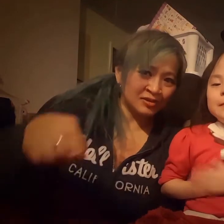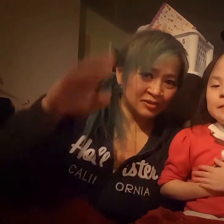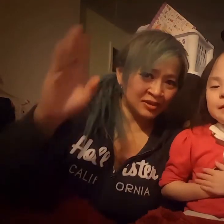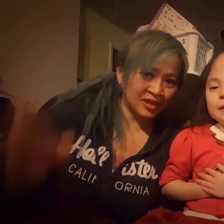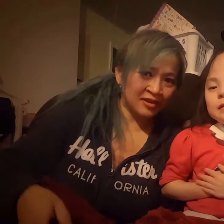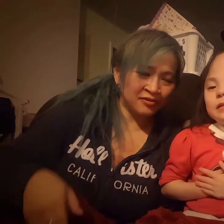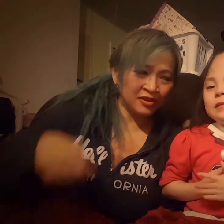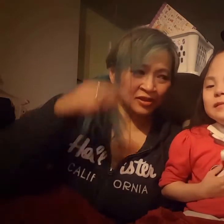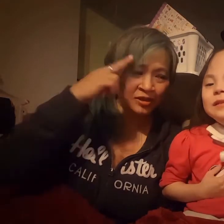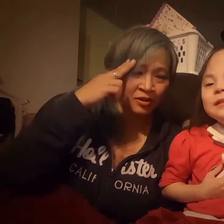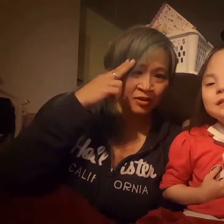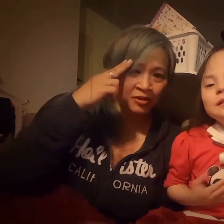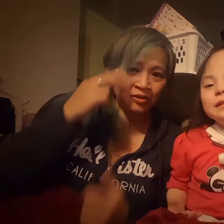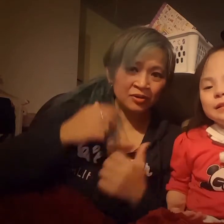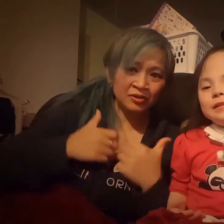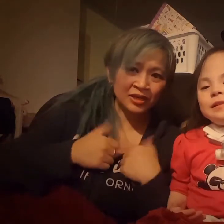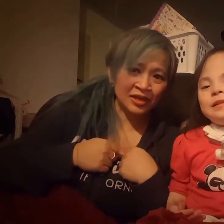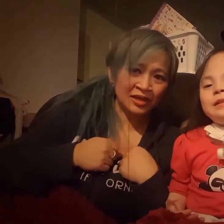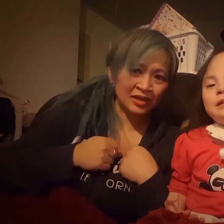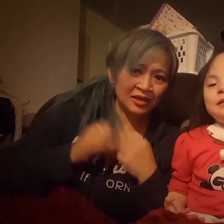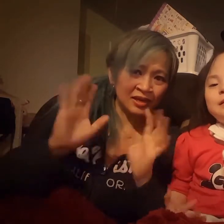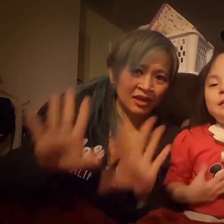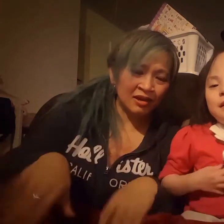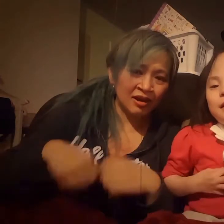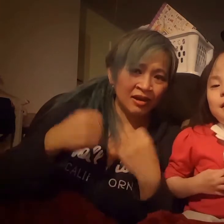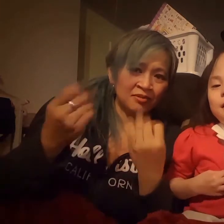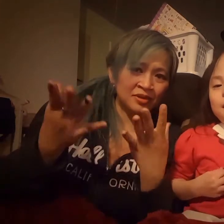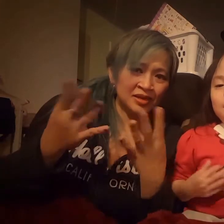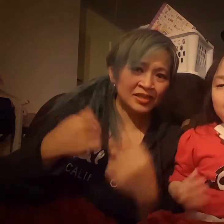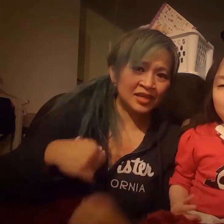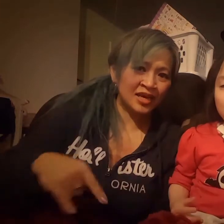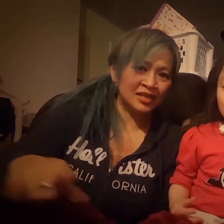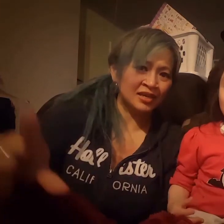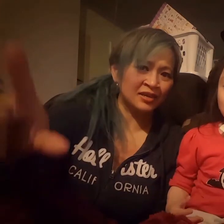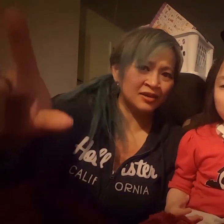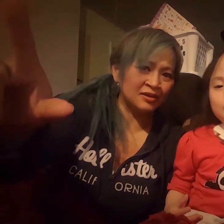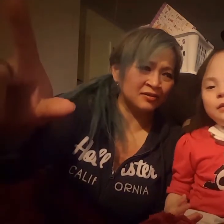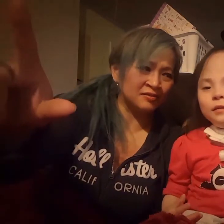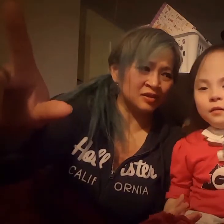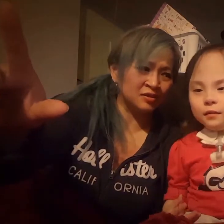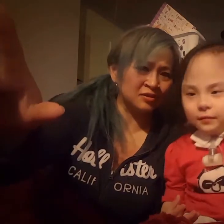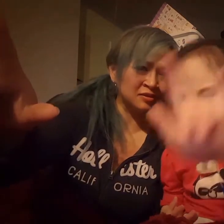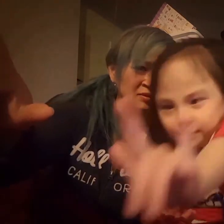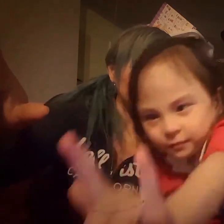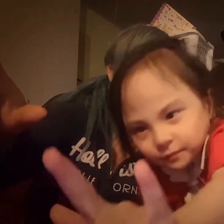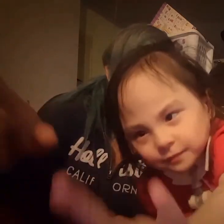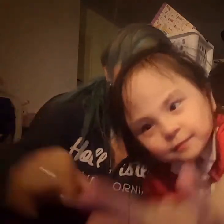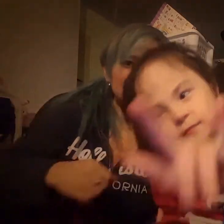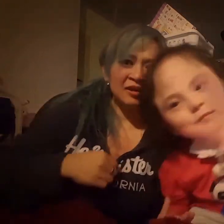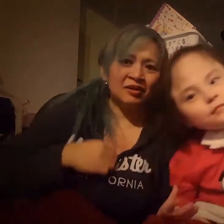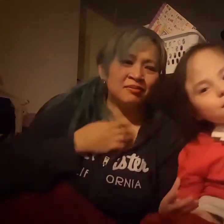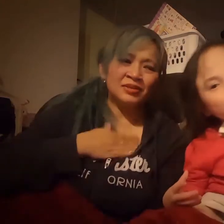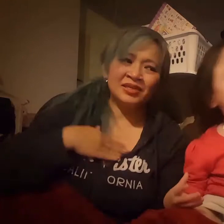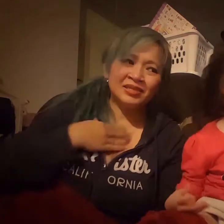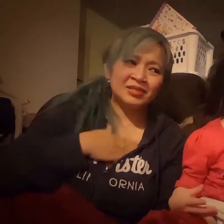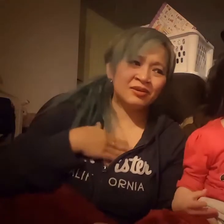You never know, dear, how much I love you. Please